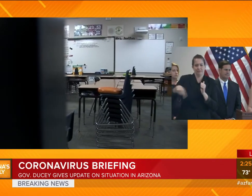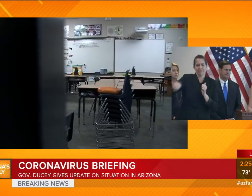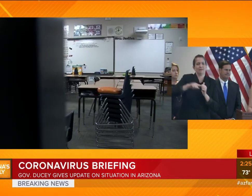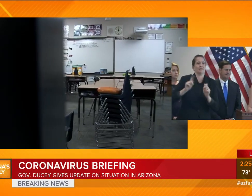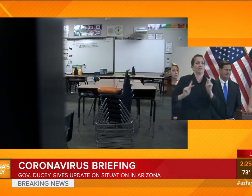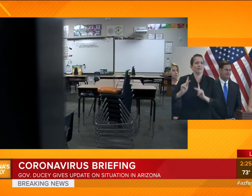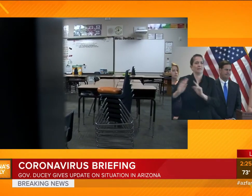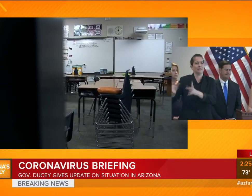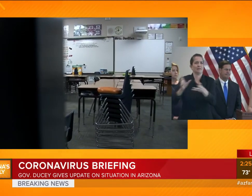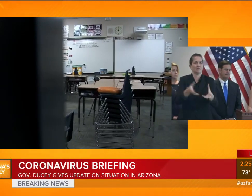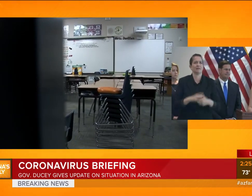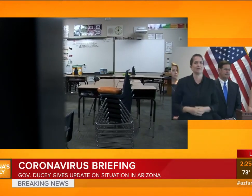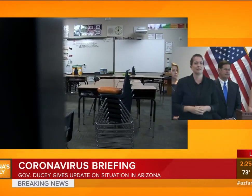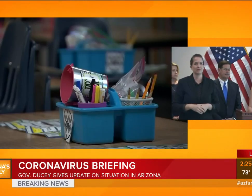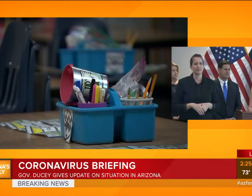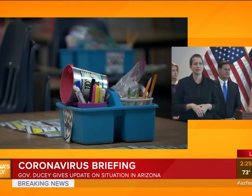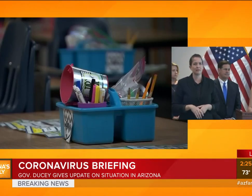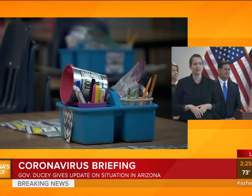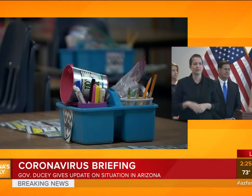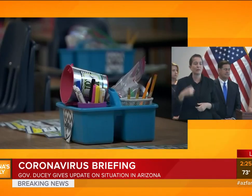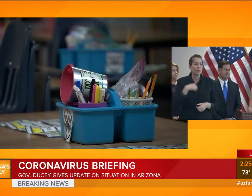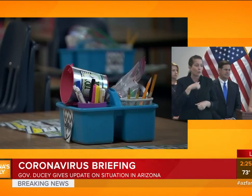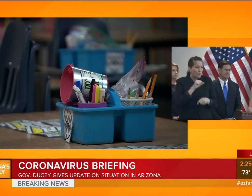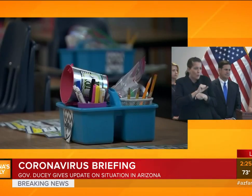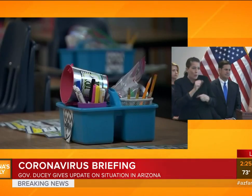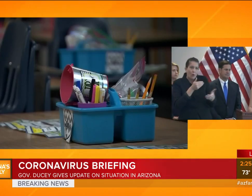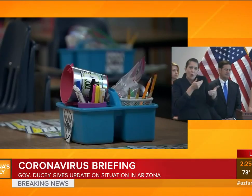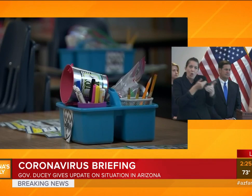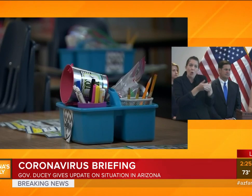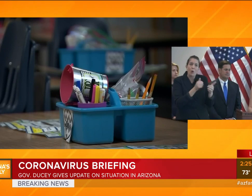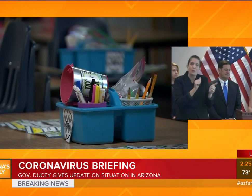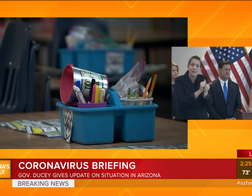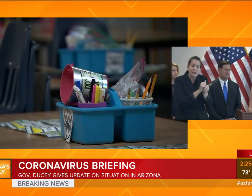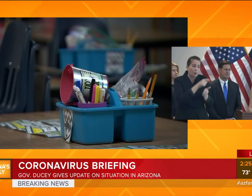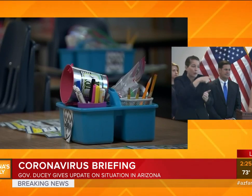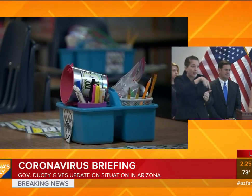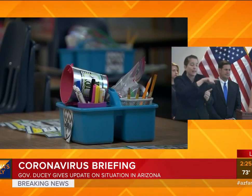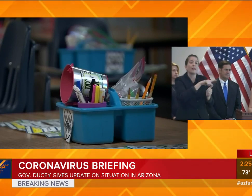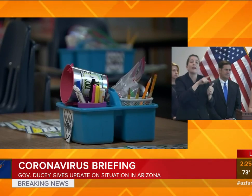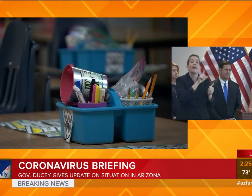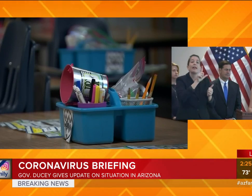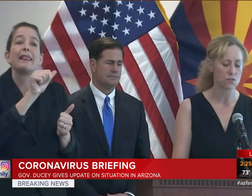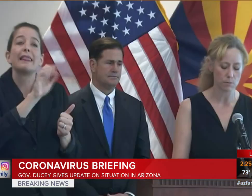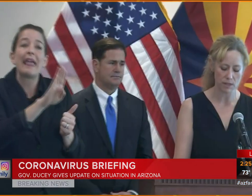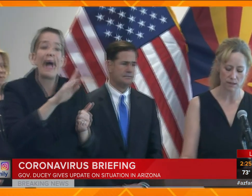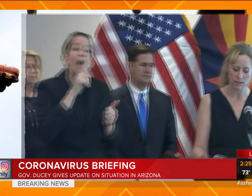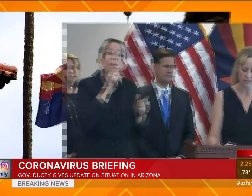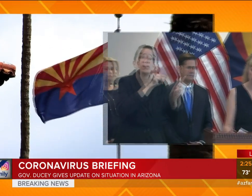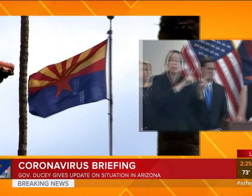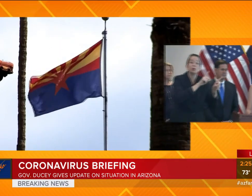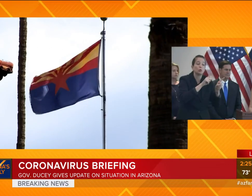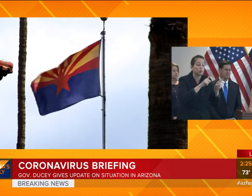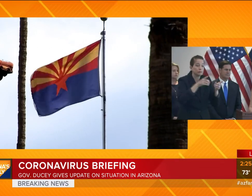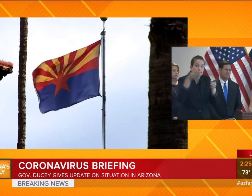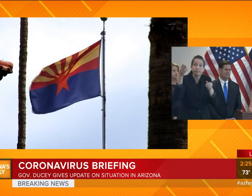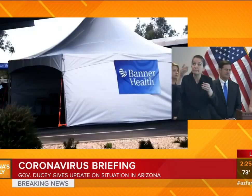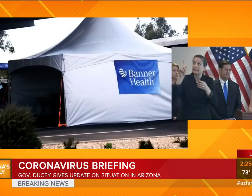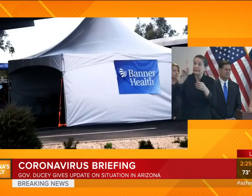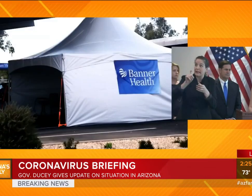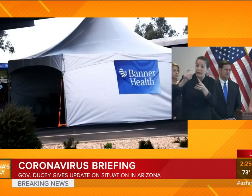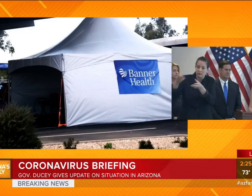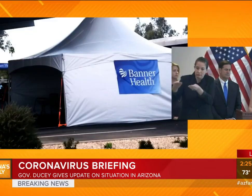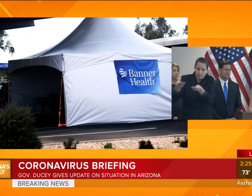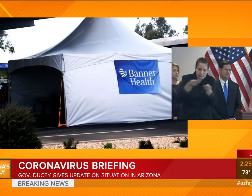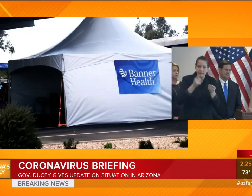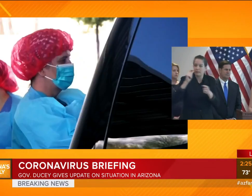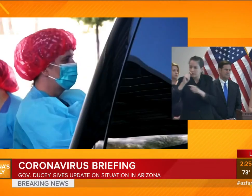We've worked very closely with our commercial lab partners to build capacity in our testing, and we're seeing positive results from these efforts. It has